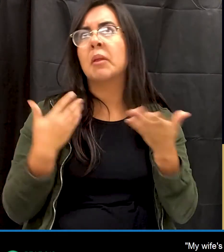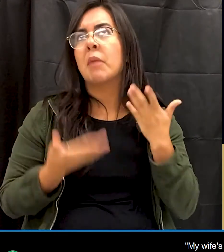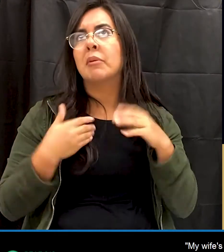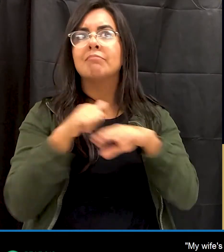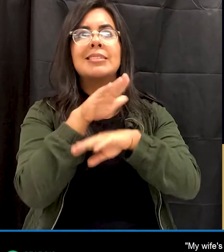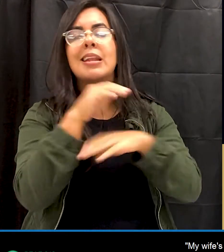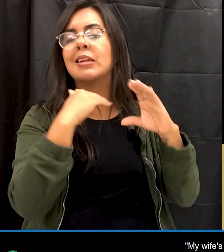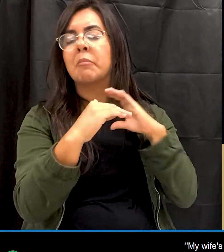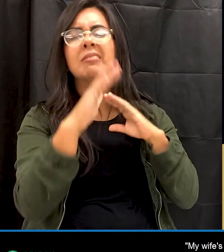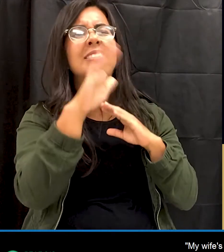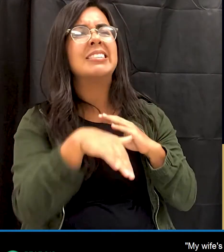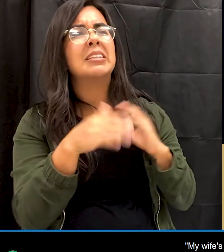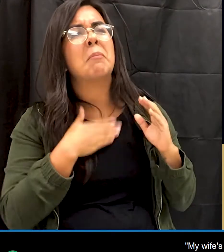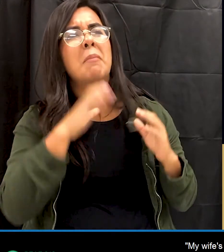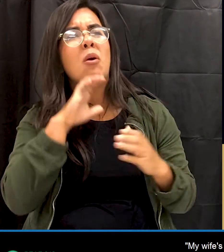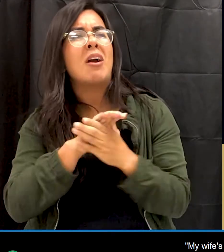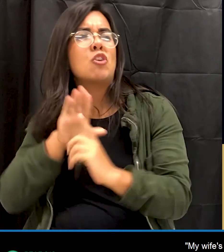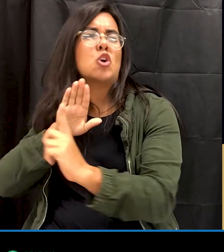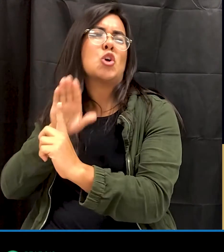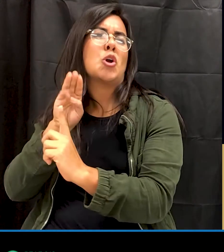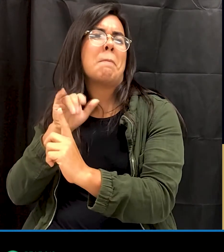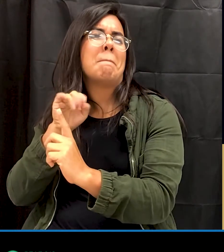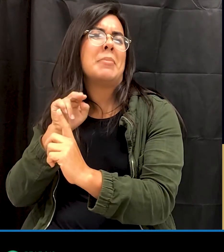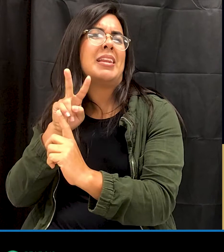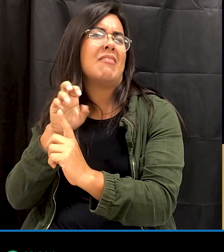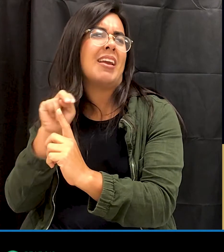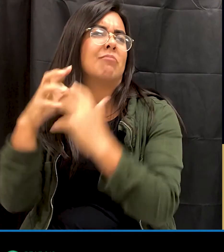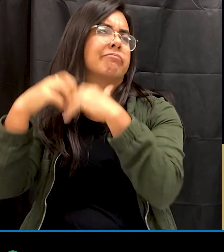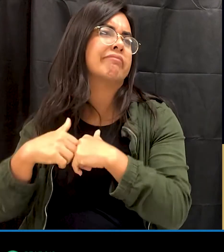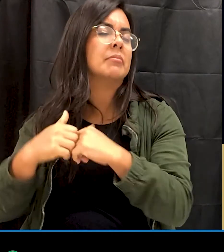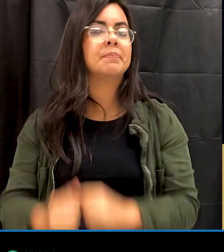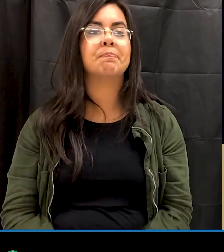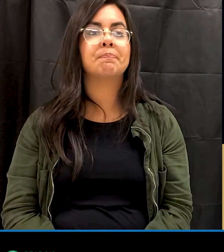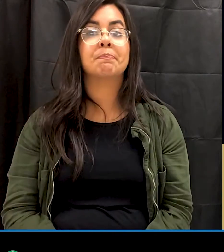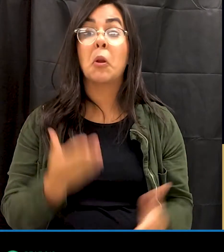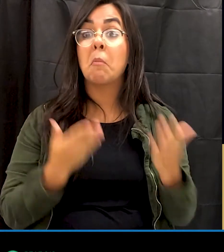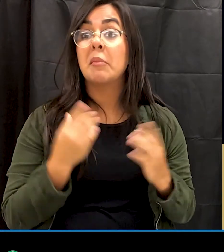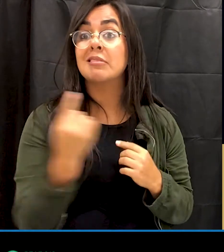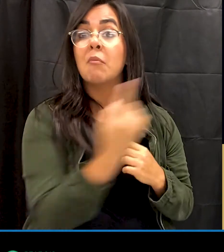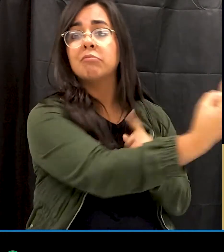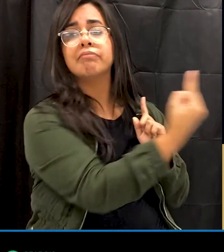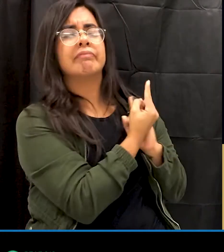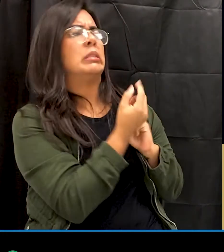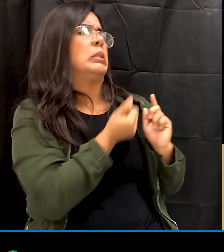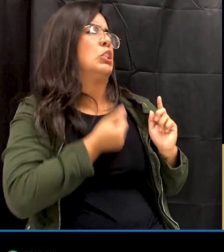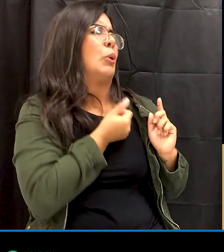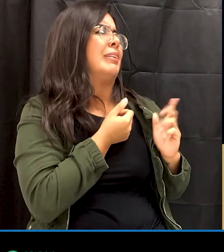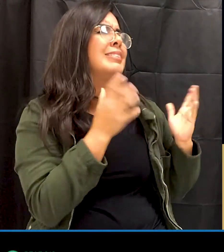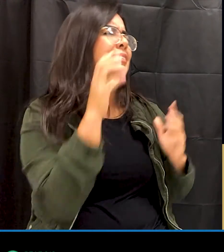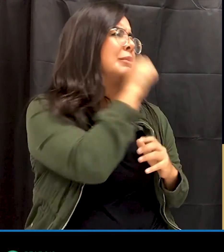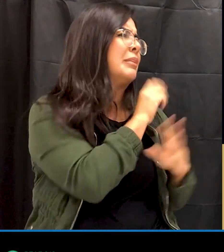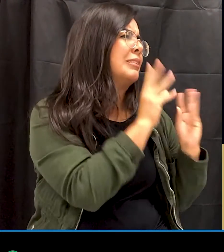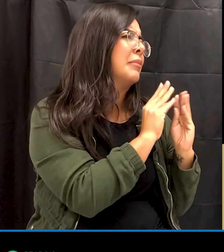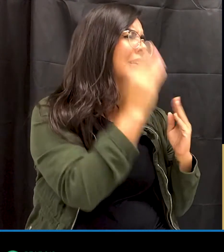my wife's minivan broke in the parking lot. Or in talking to someone, I could just say, yeah, my car, I'm sorry, I couldn't make the meeting. My car broke down yesterday.